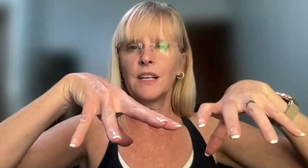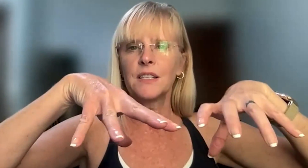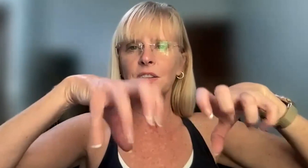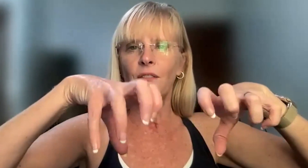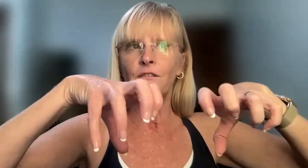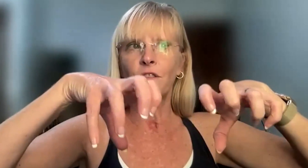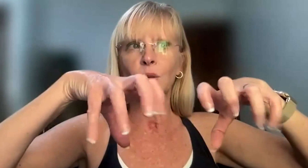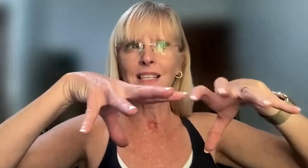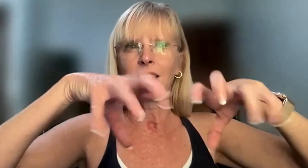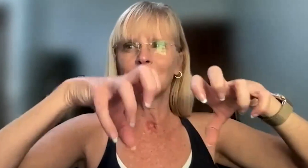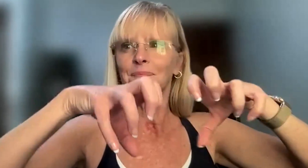is, frozen.